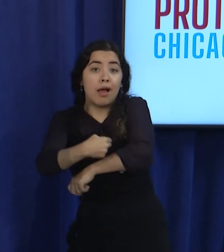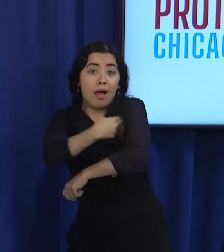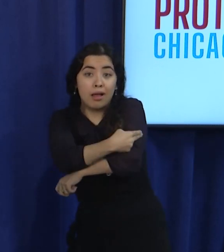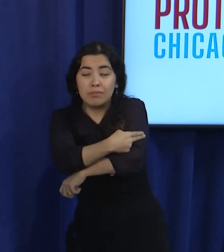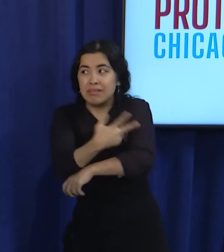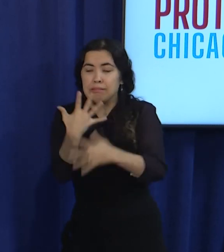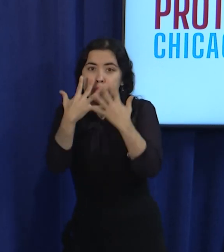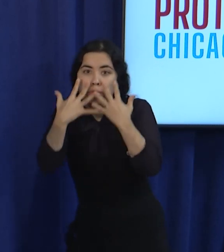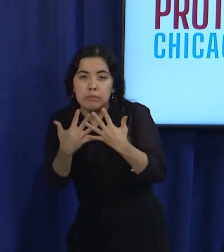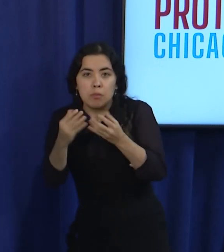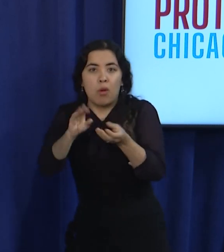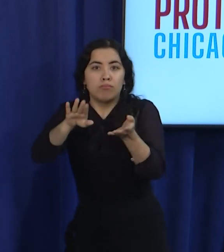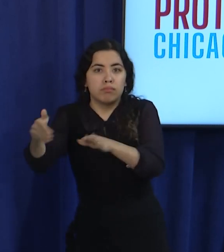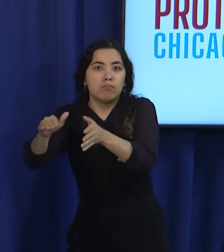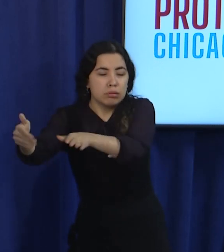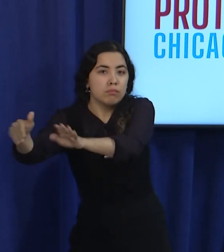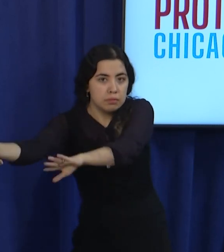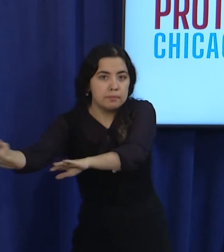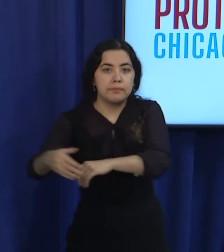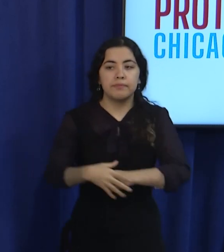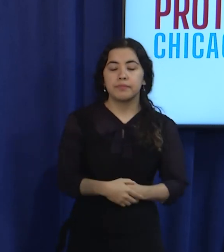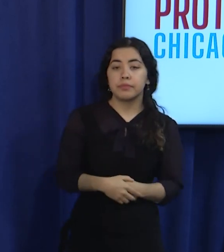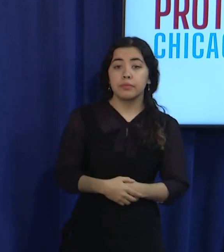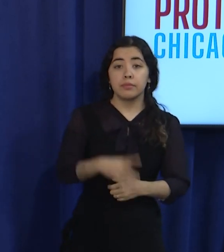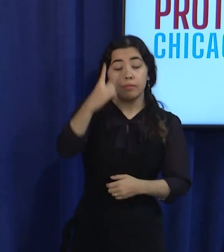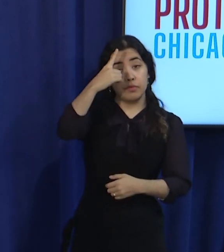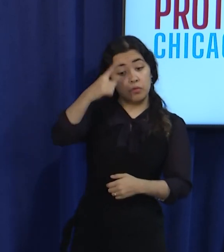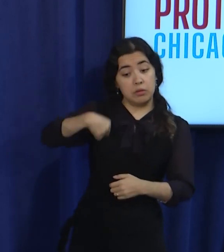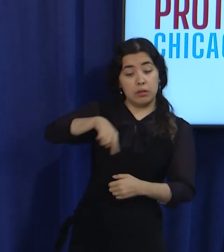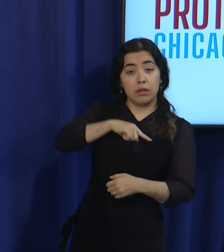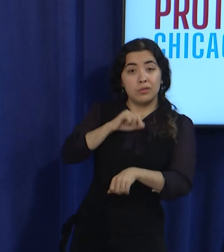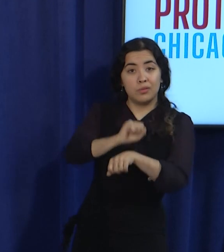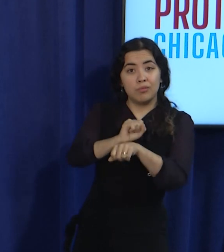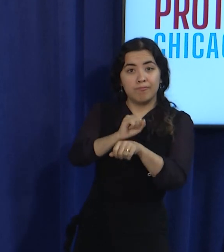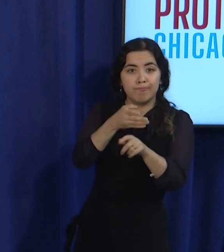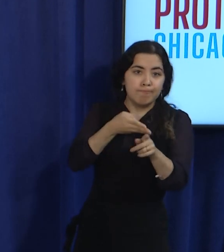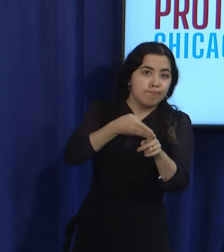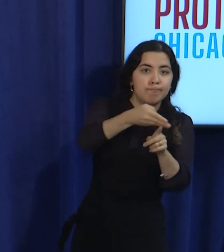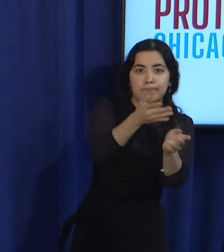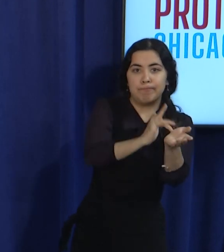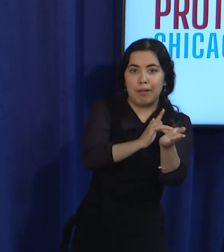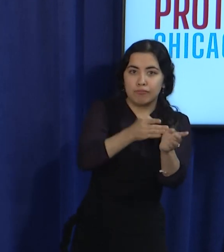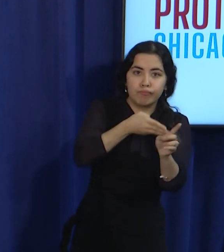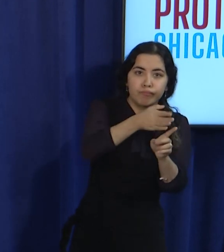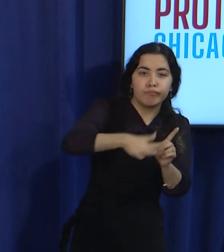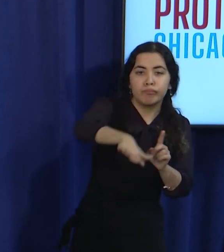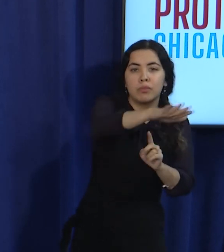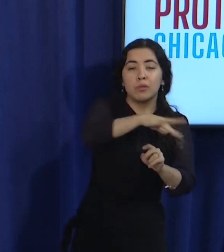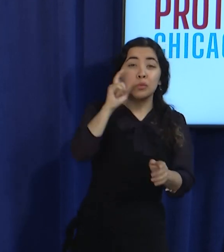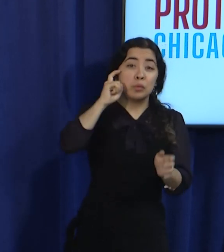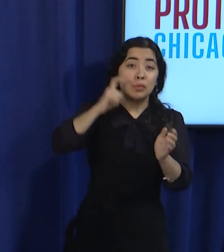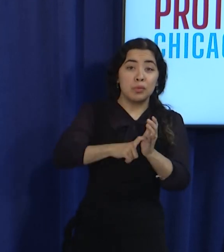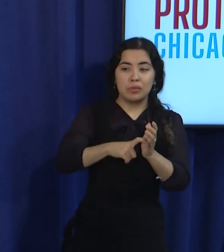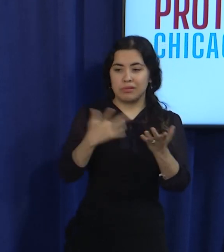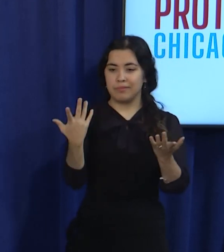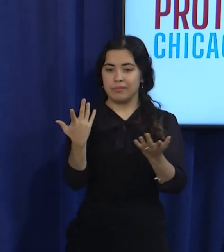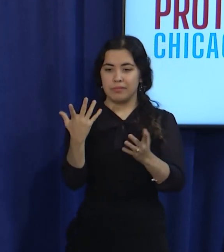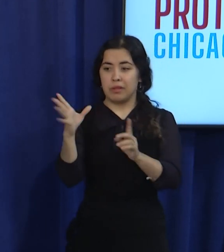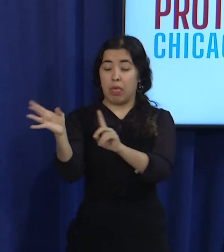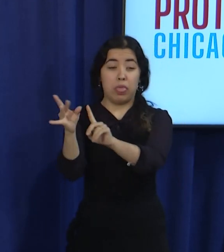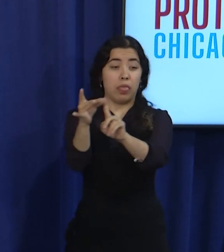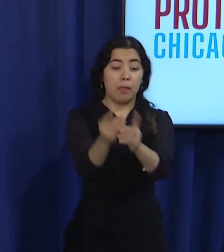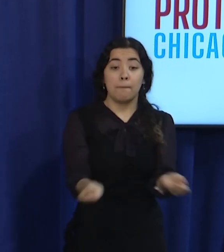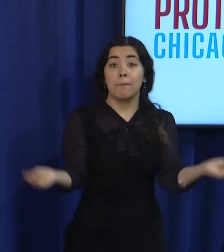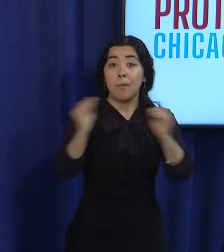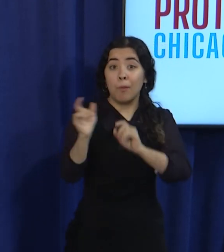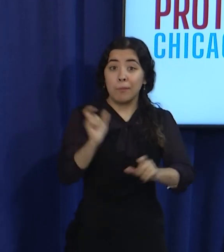deaths. For us in the healthcare systems, as we see more cases, there are less beds, and healthcare systems